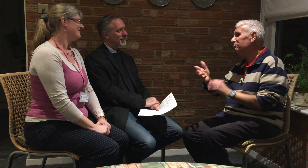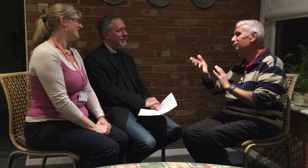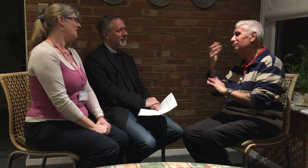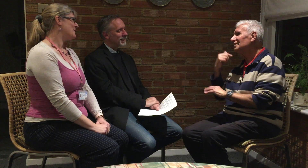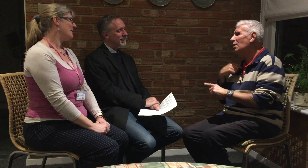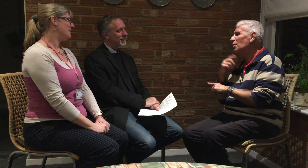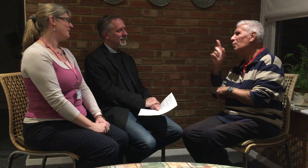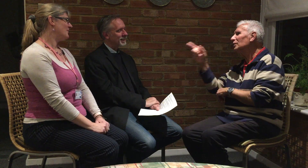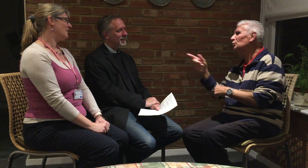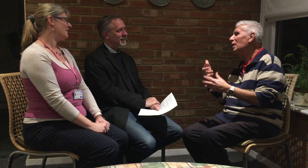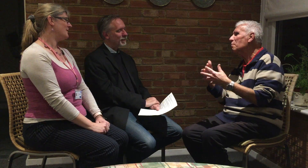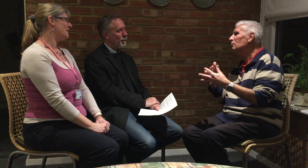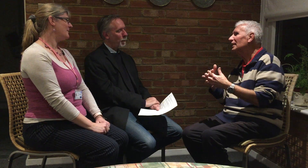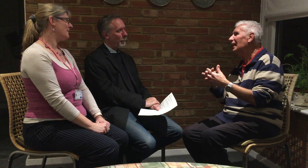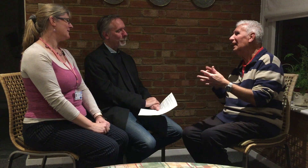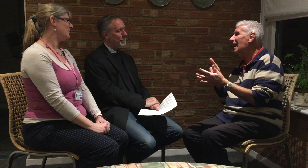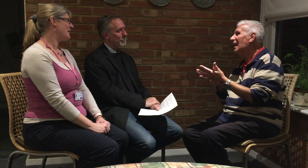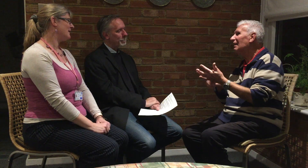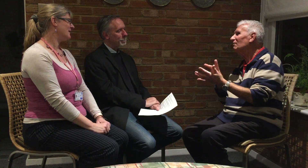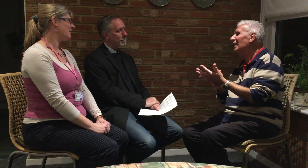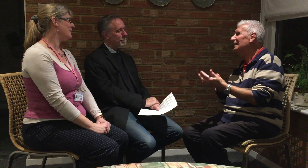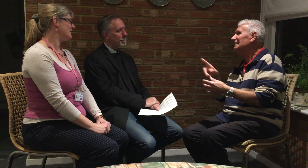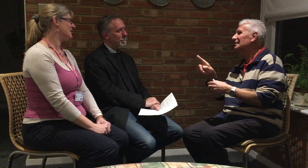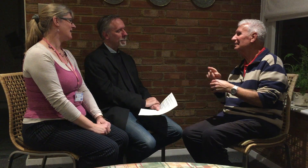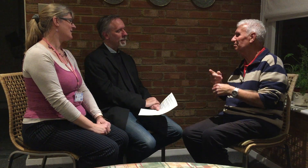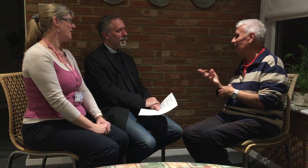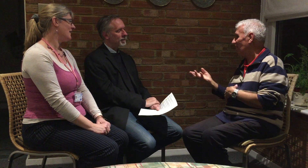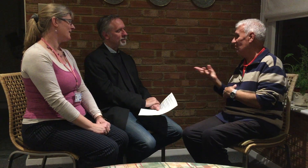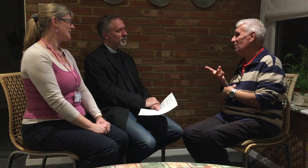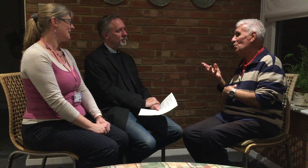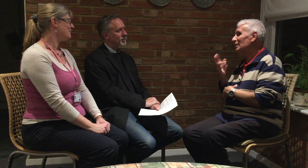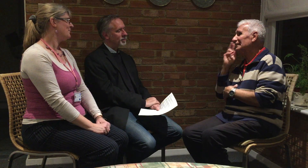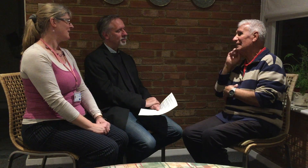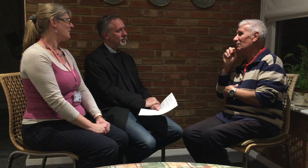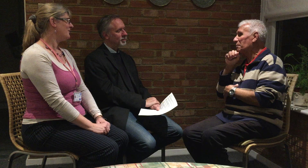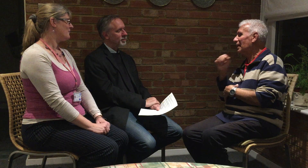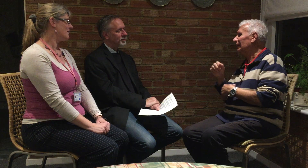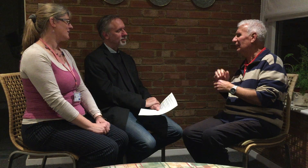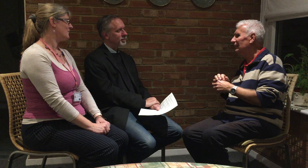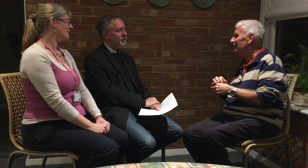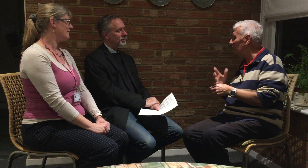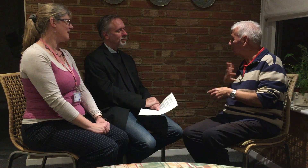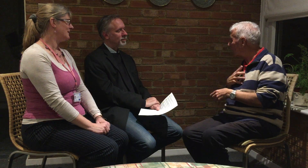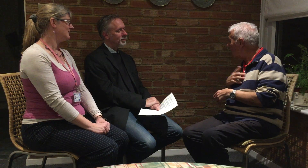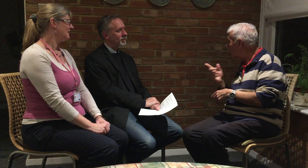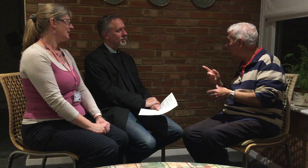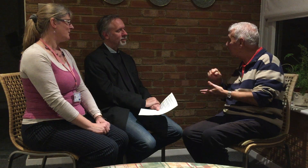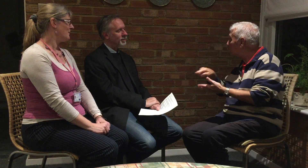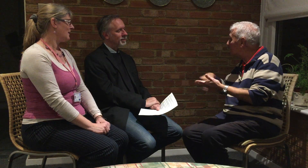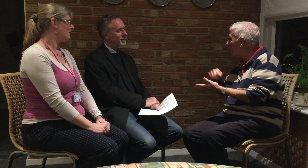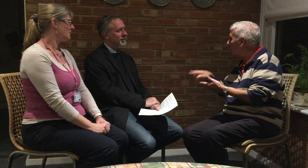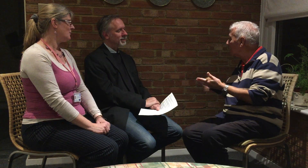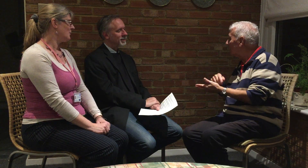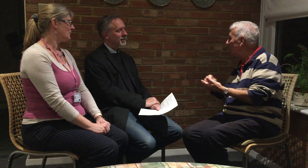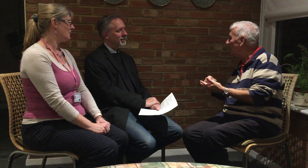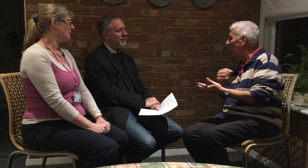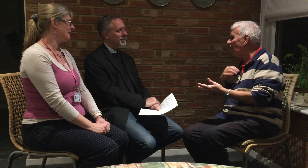I remember when we went to America, when we went to Las Vegas, there were 4 of us, 4 deaf men, and we were like, what do you want? Do you want